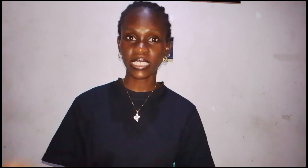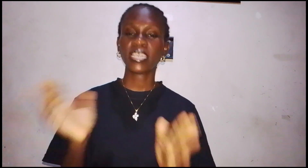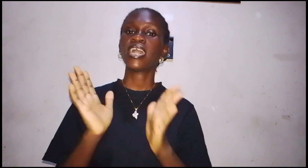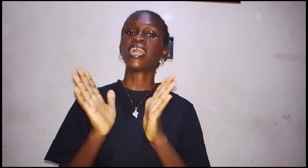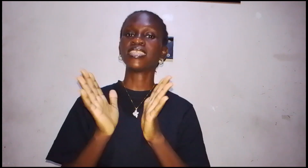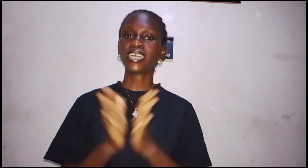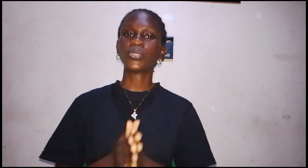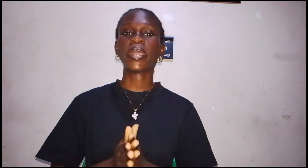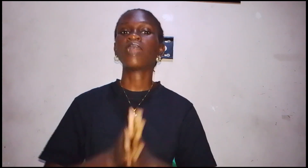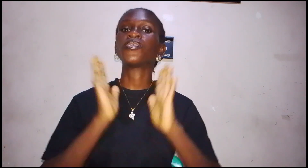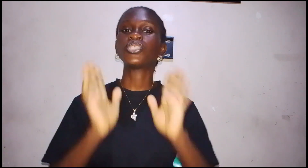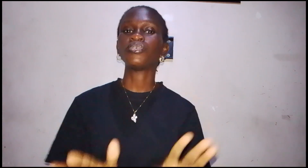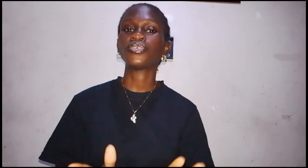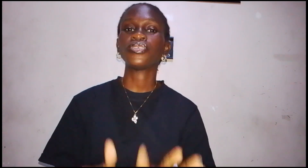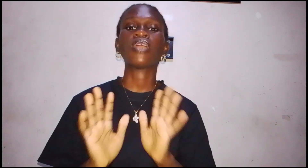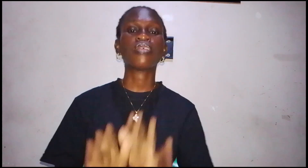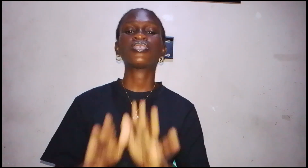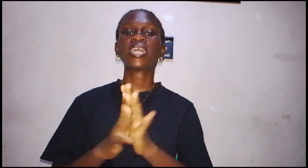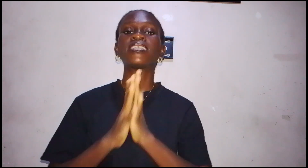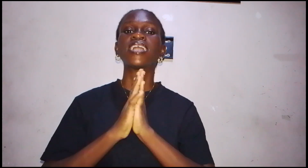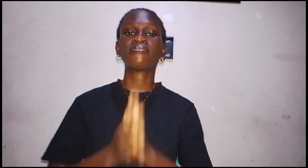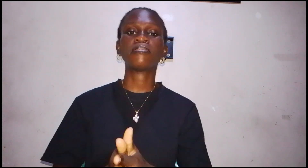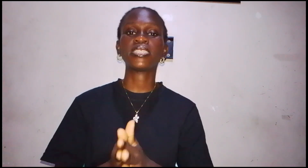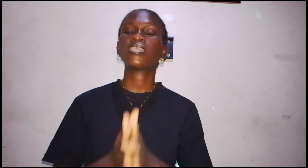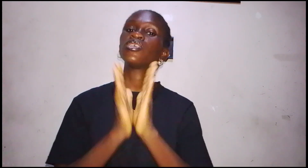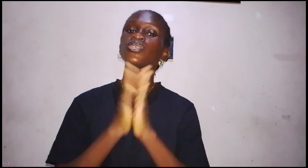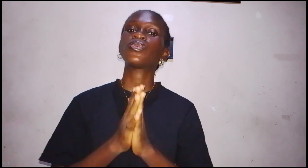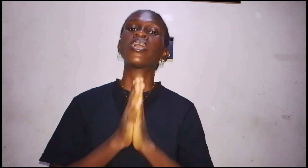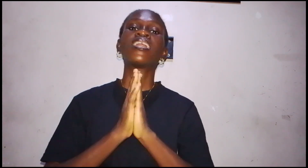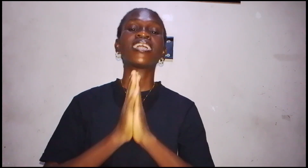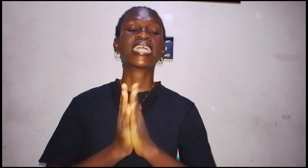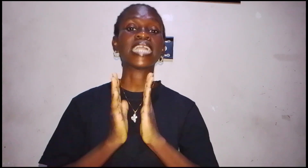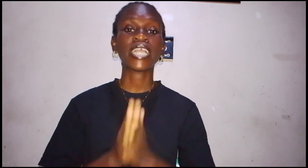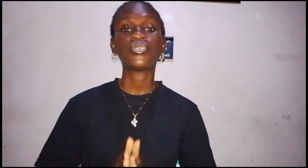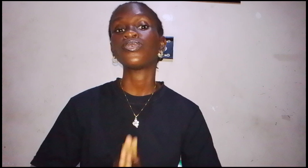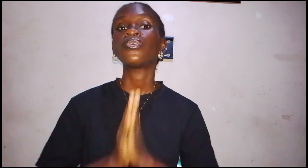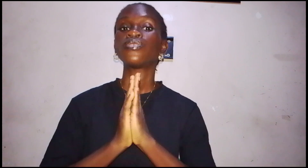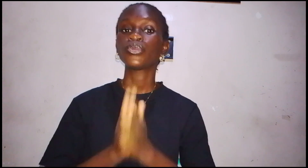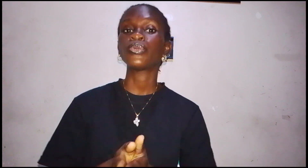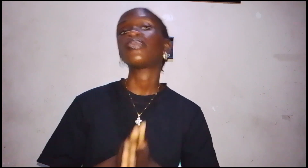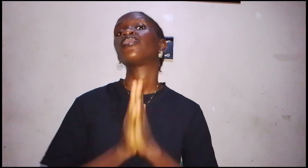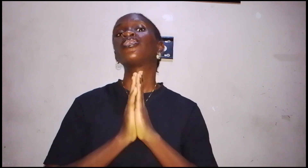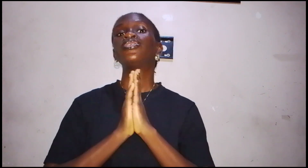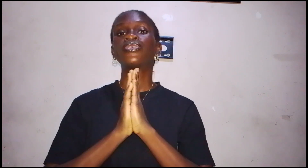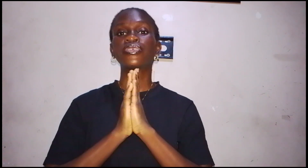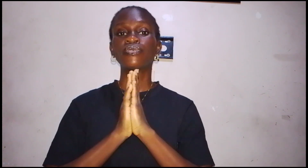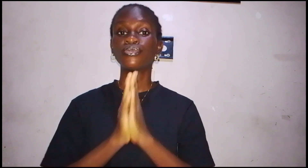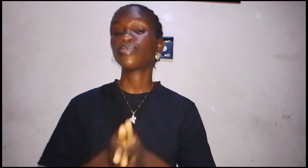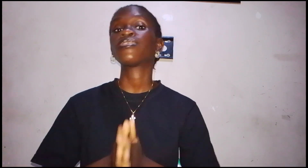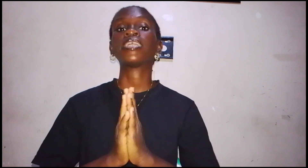alphabet. And that is why I'm going to be showing you how to sign the alphabet, so that can guide you through your growth